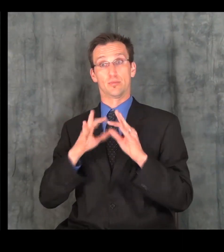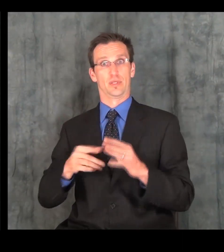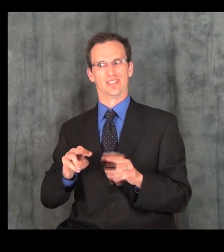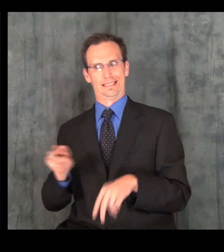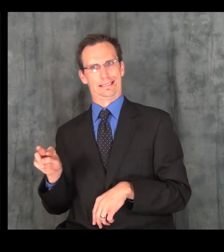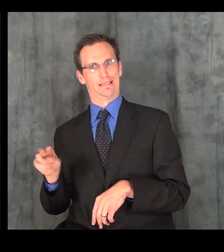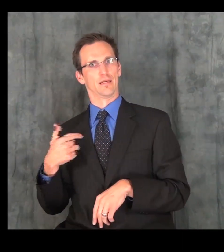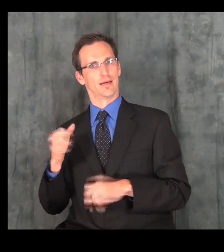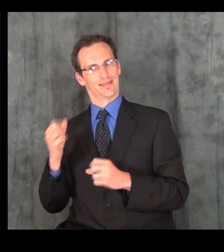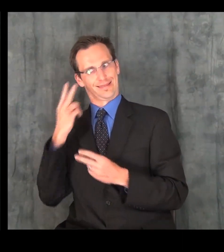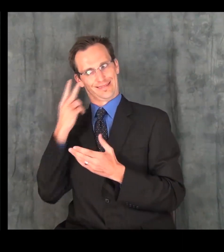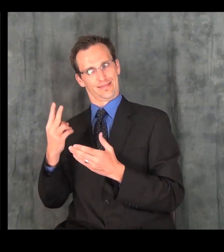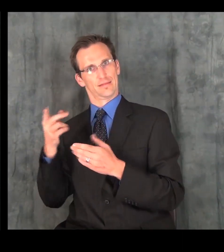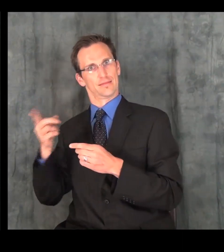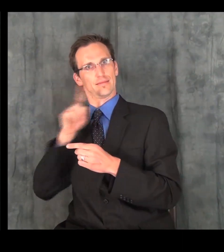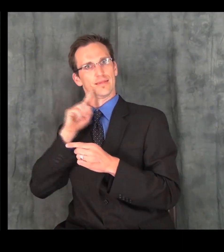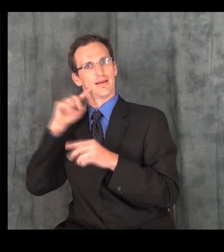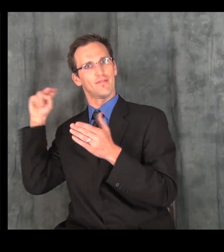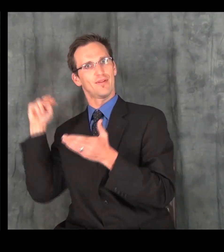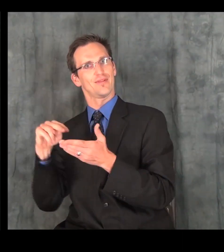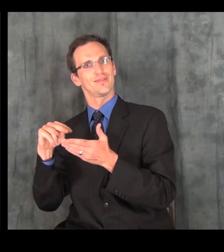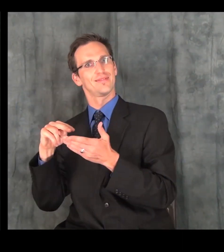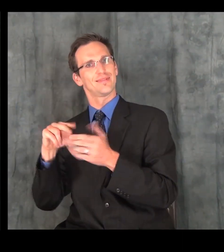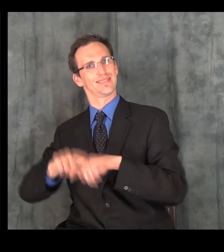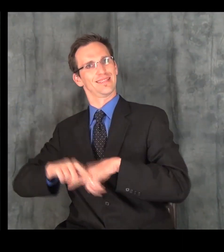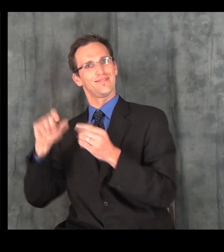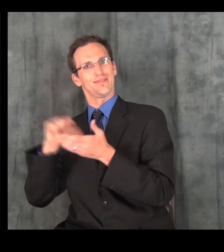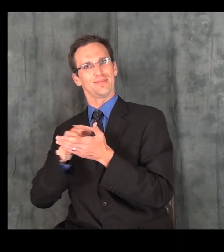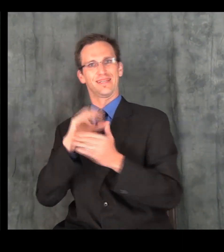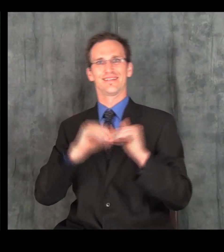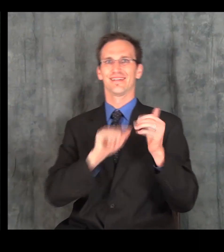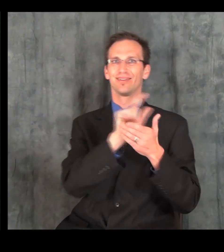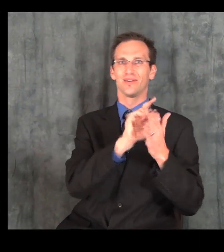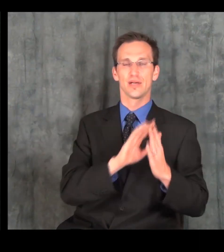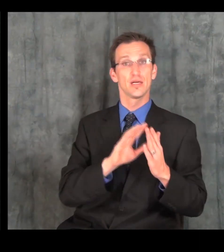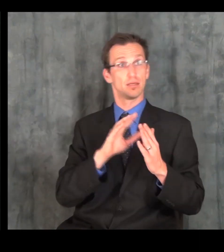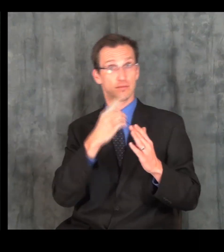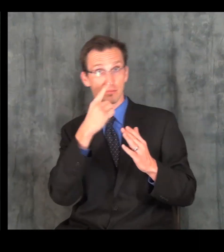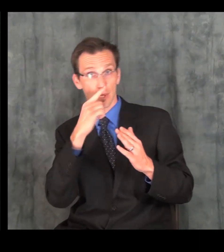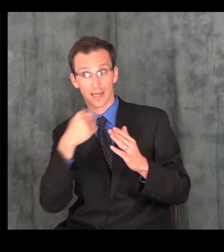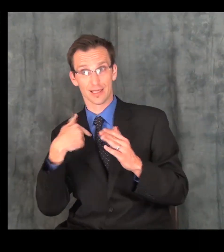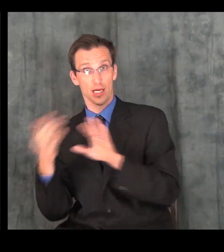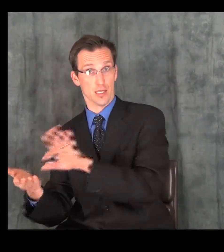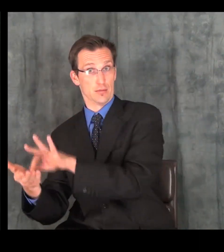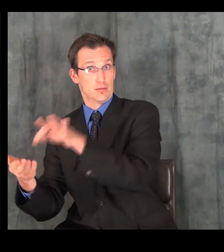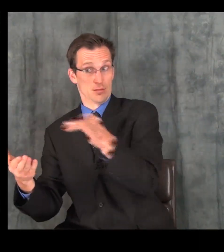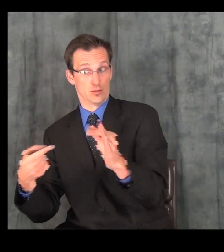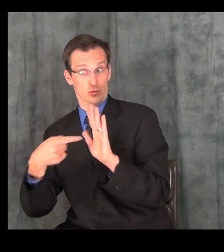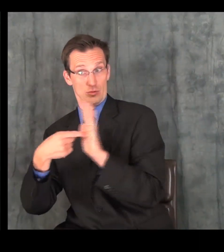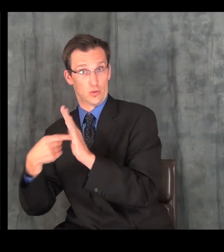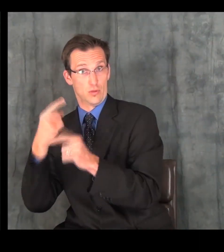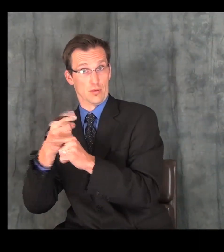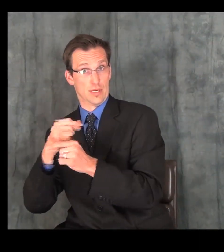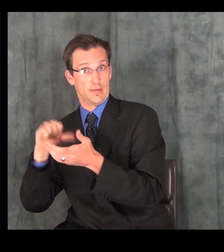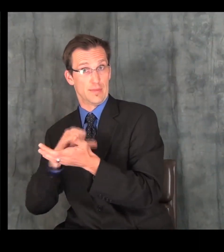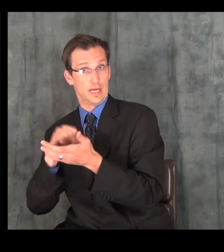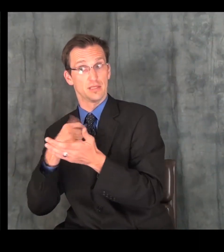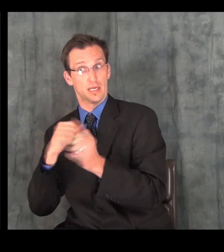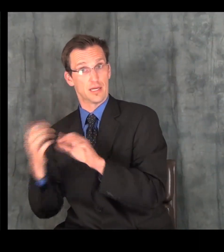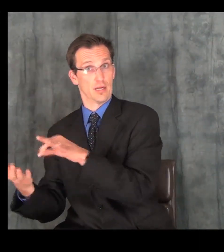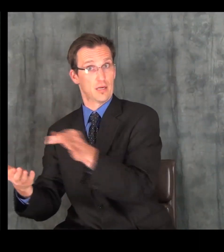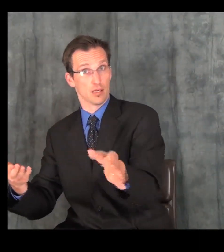that she's looking at the wrong page, can you give me permission to actually show her which page to look at, to turn the pages for